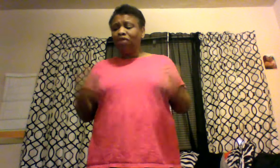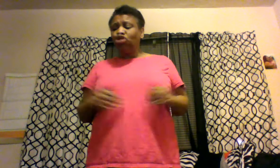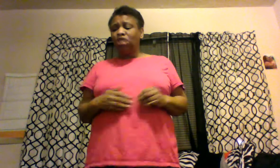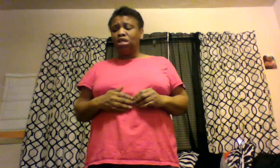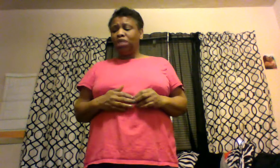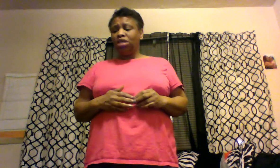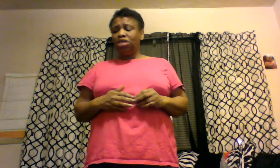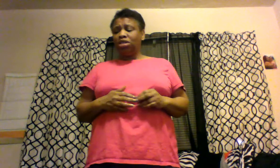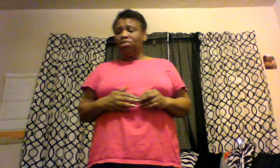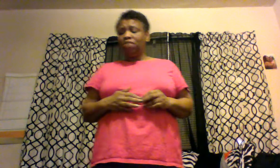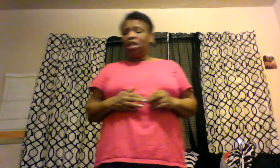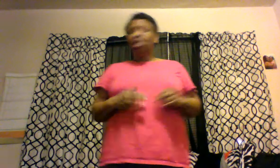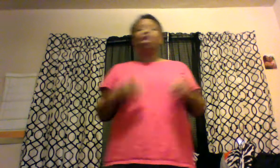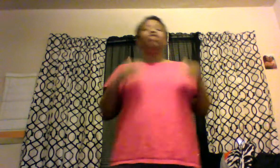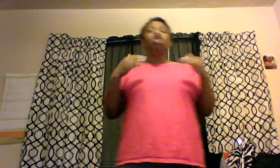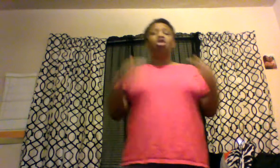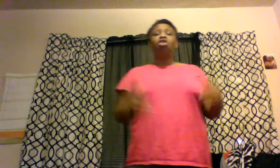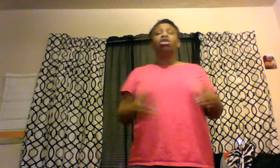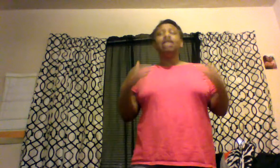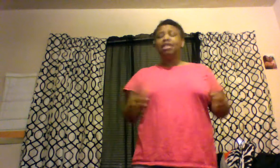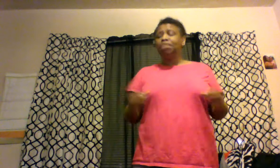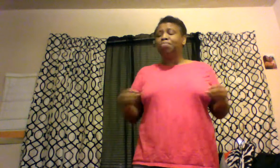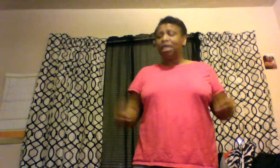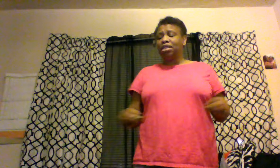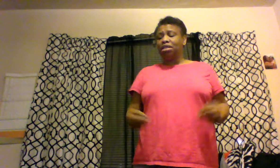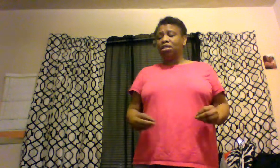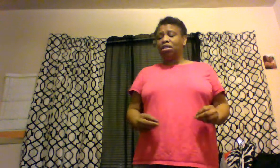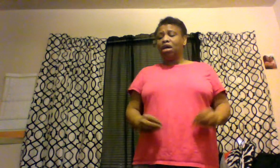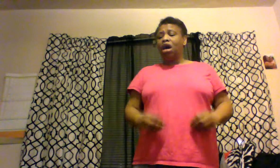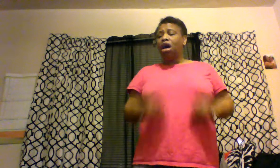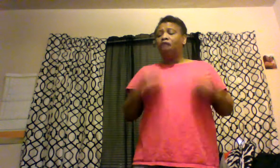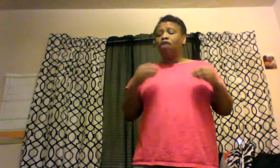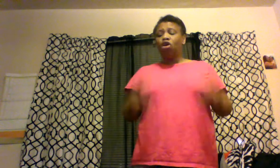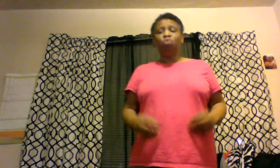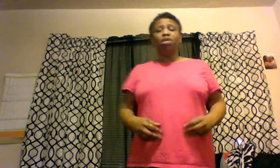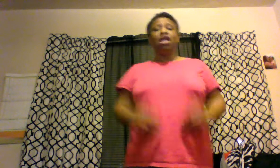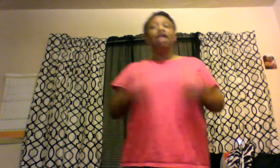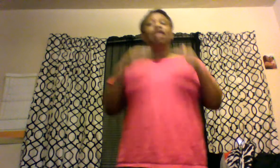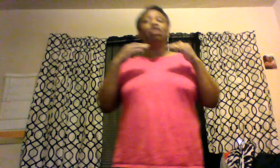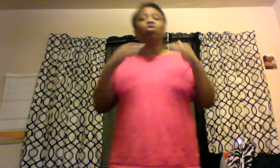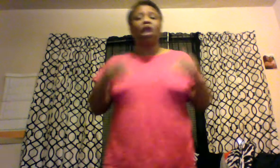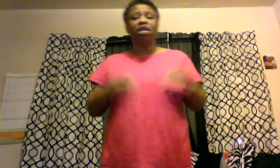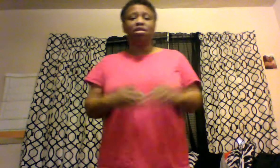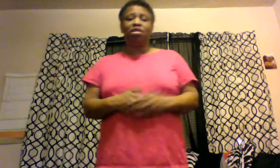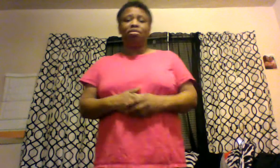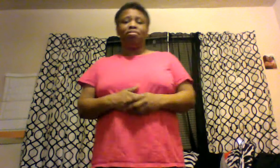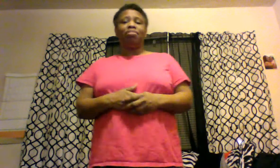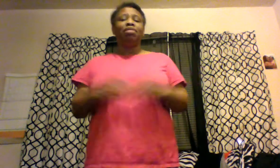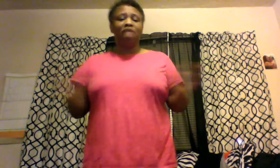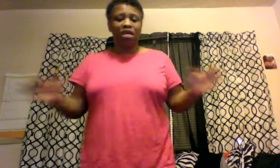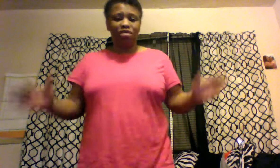Dream speech, they recall King's message of hope and equality. Thank you.